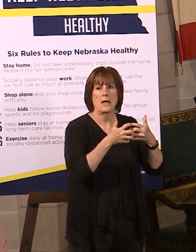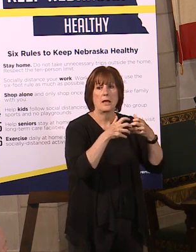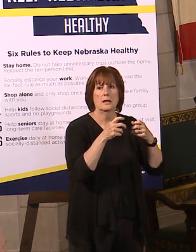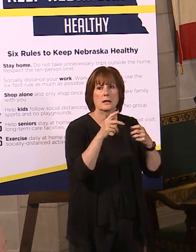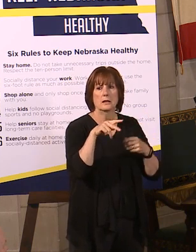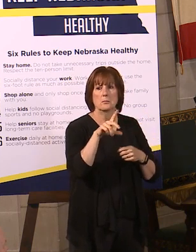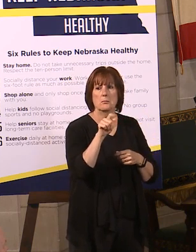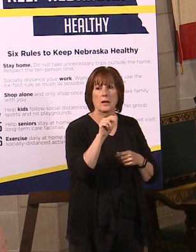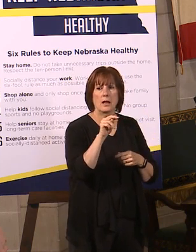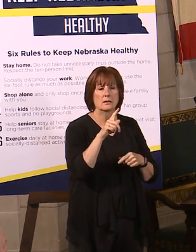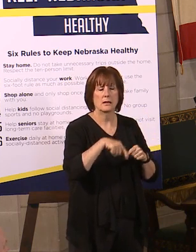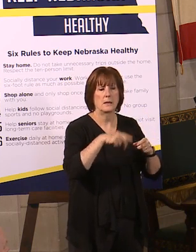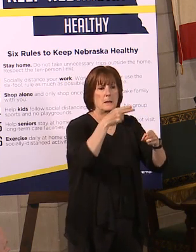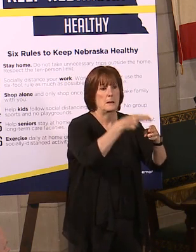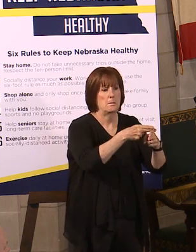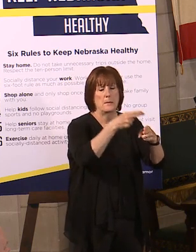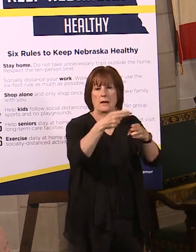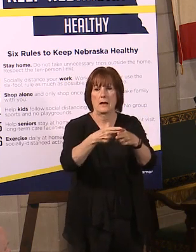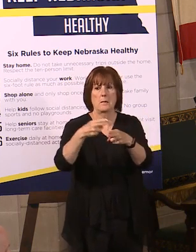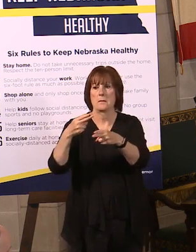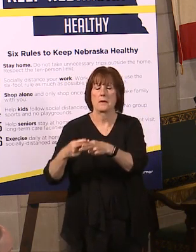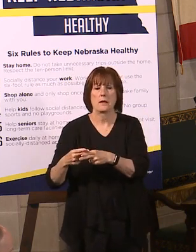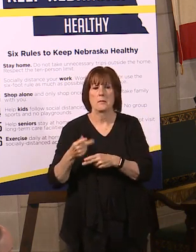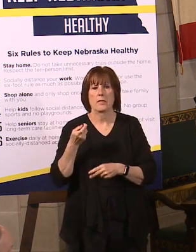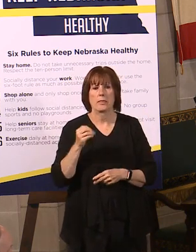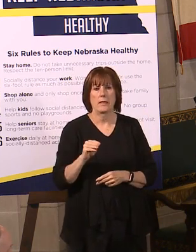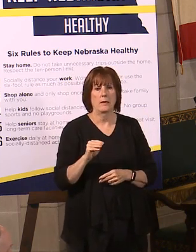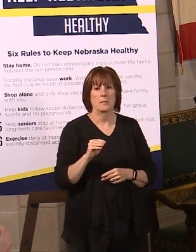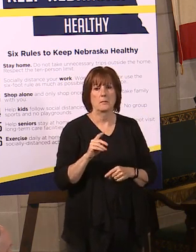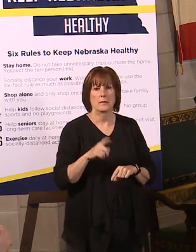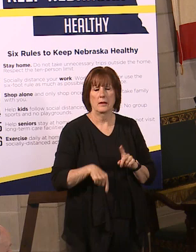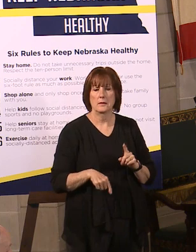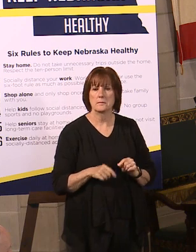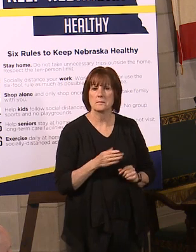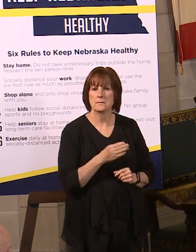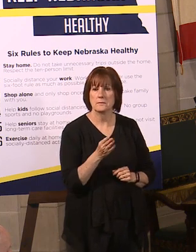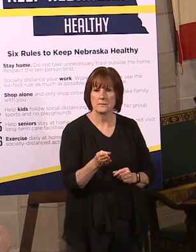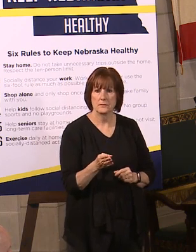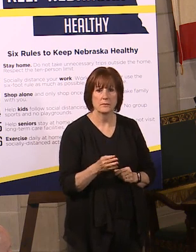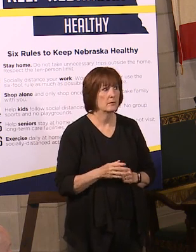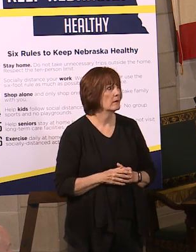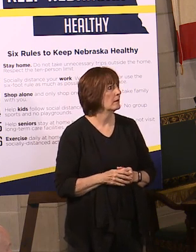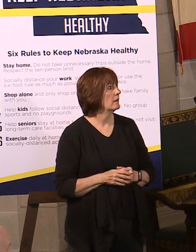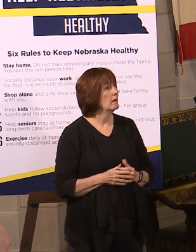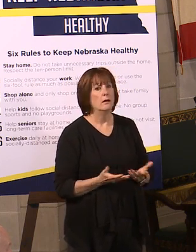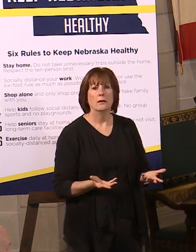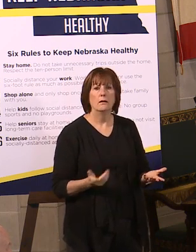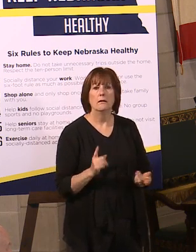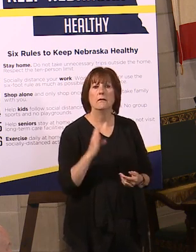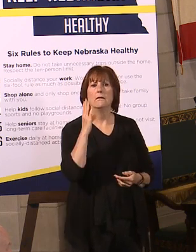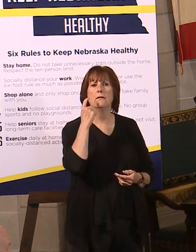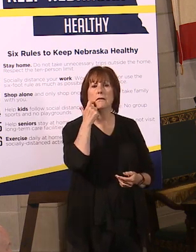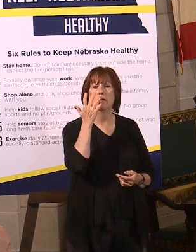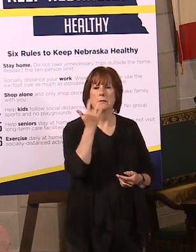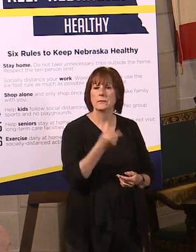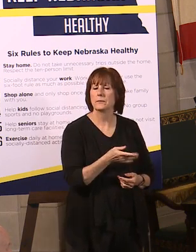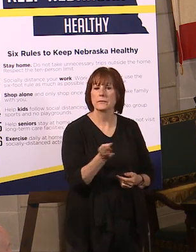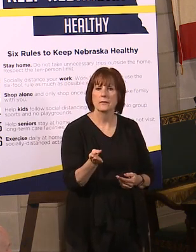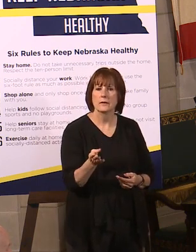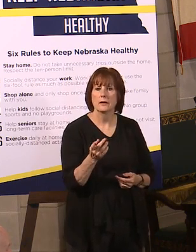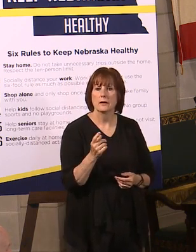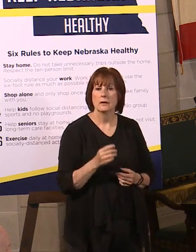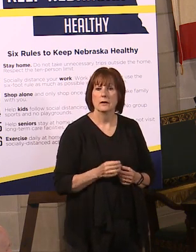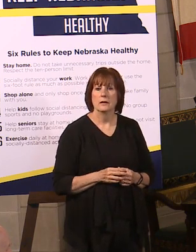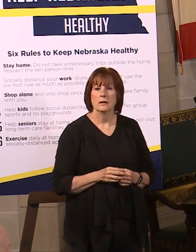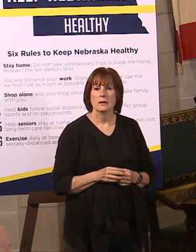offhand. We'll go last one there. No, I'm going. John, why didn't you put your hand up earlier then? Okay, go ahead. There